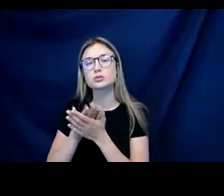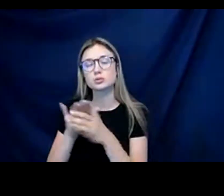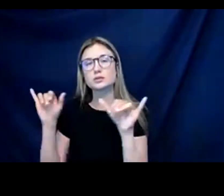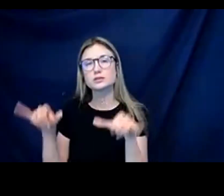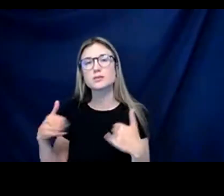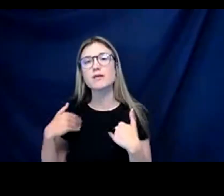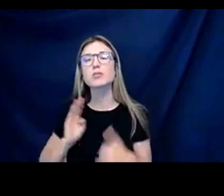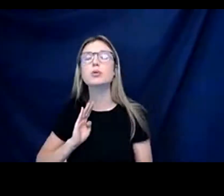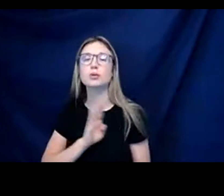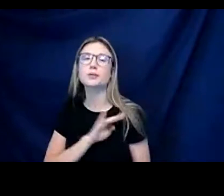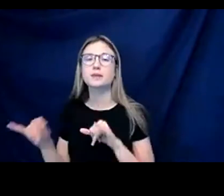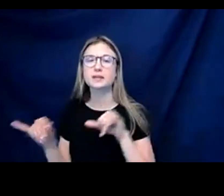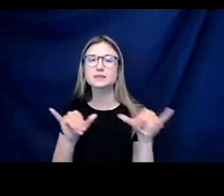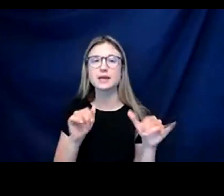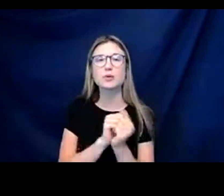own board.